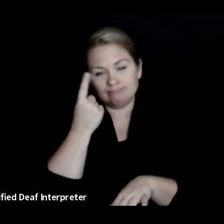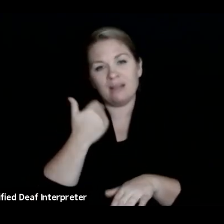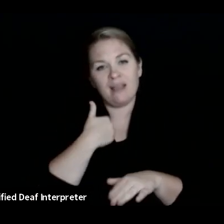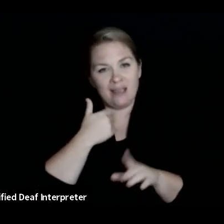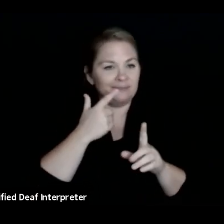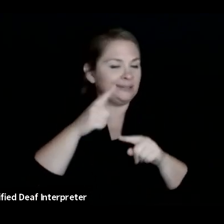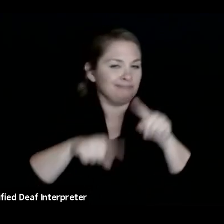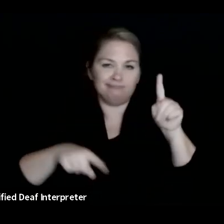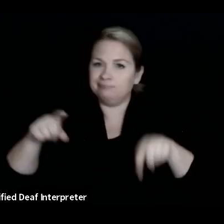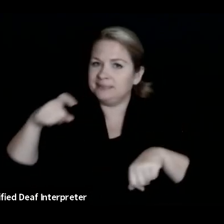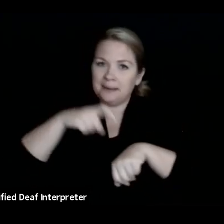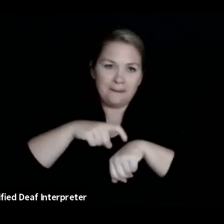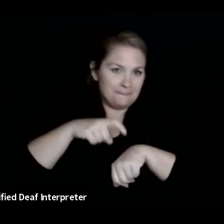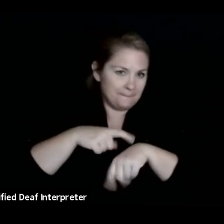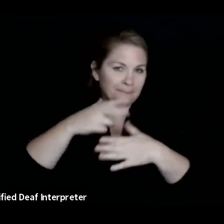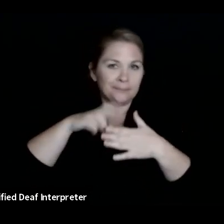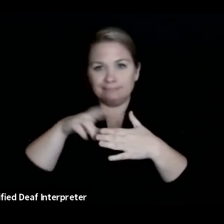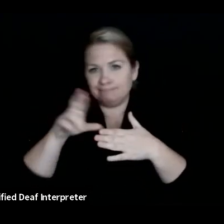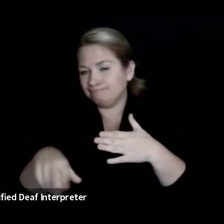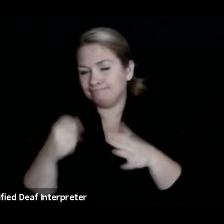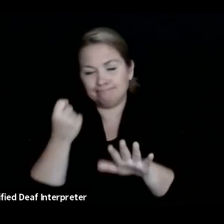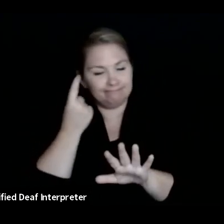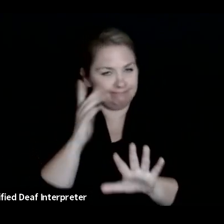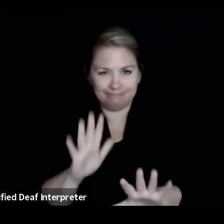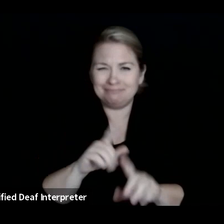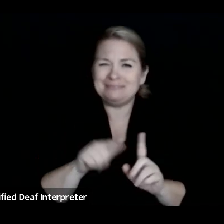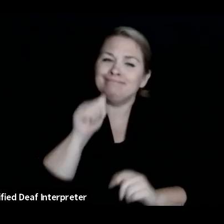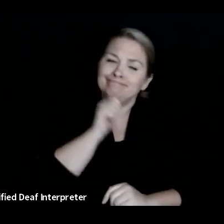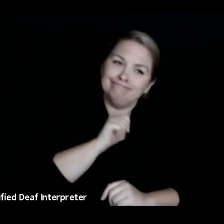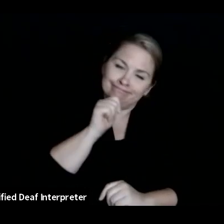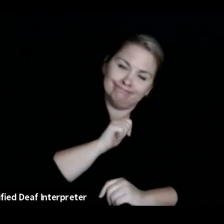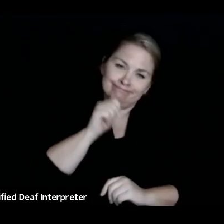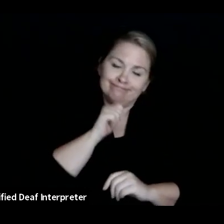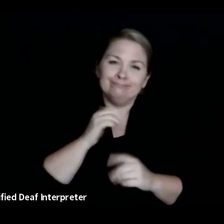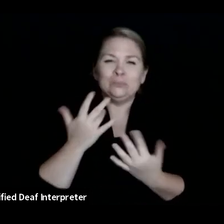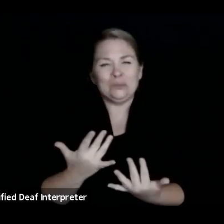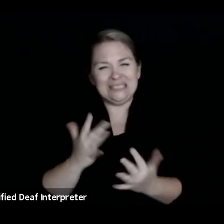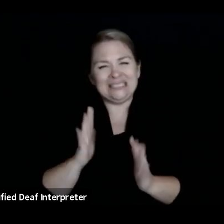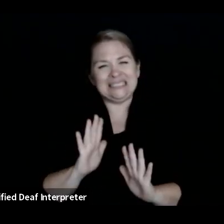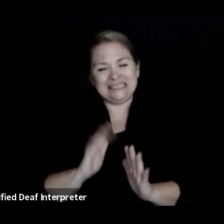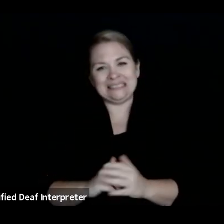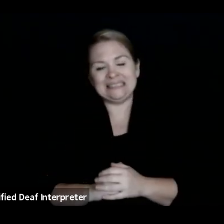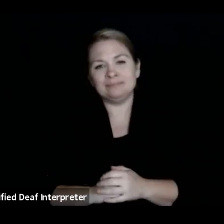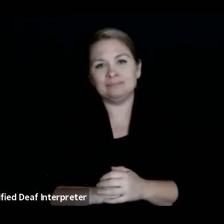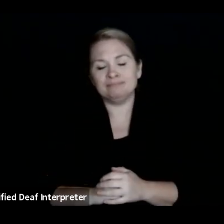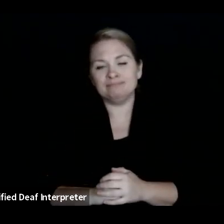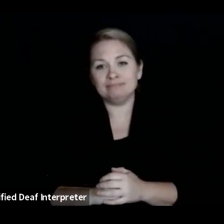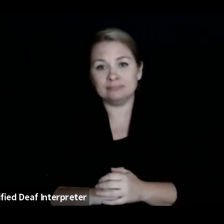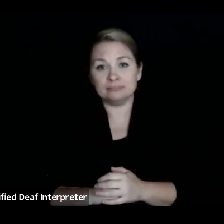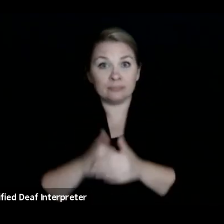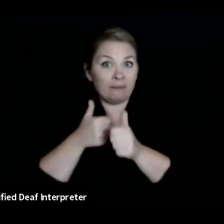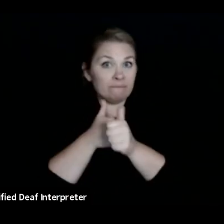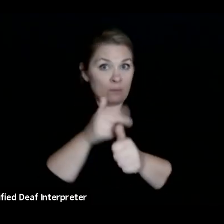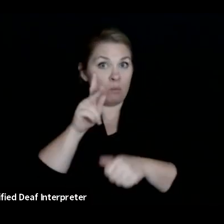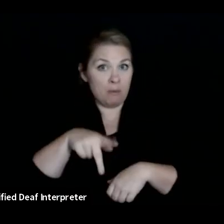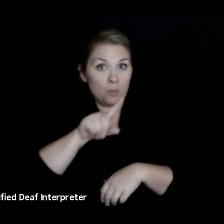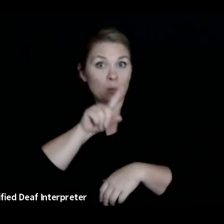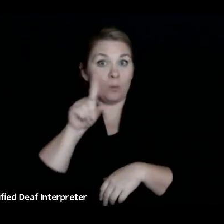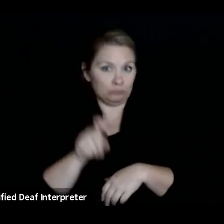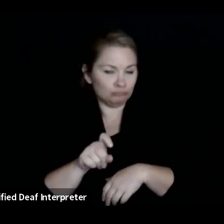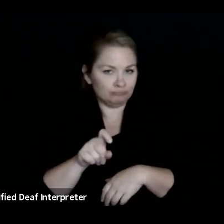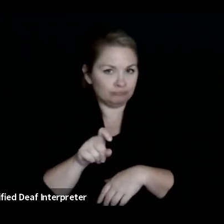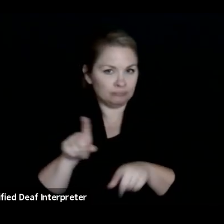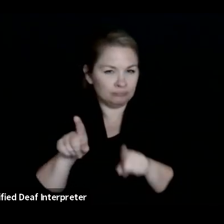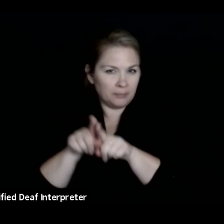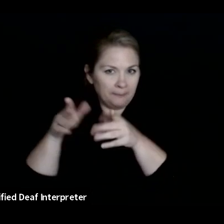testing at this point. And then I've got another question. In the last few weeks, we've sort of seen the map of where